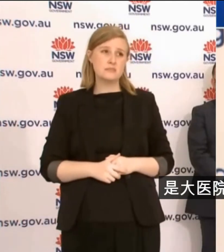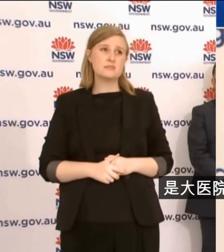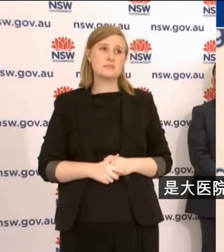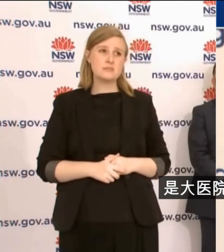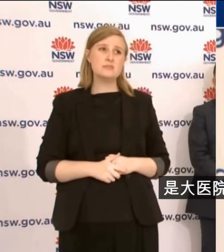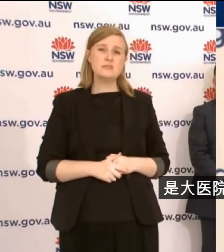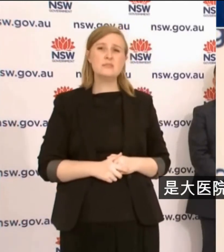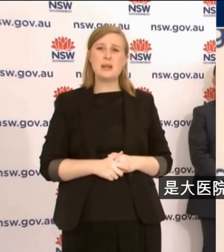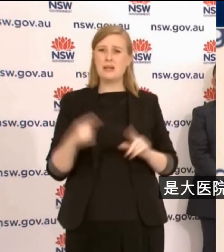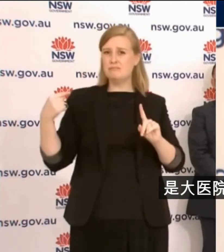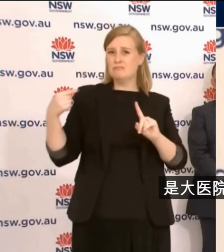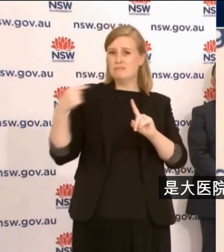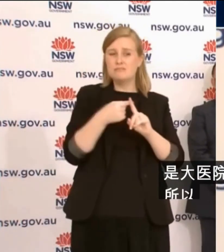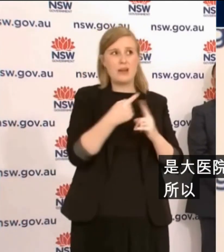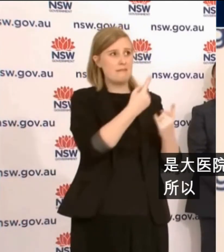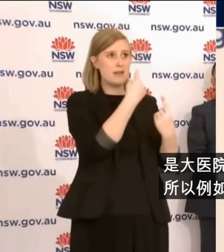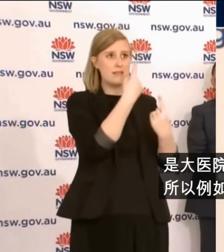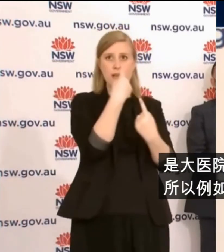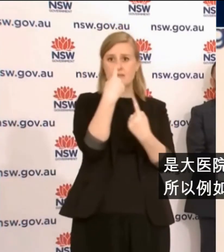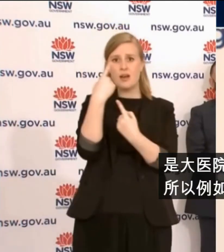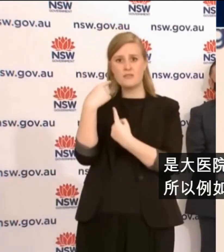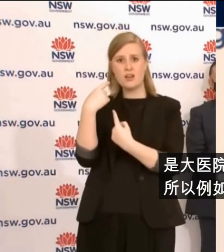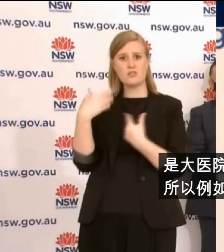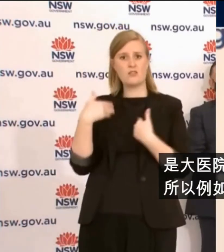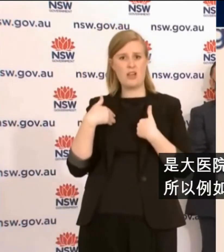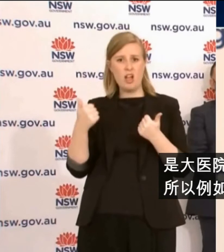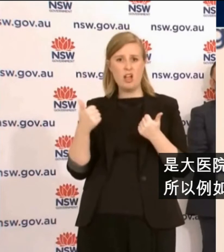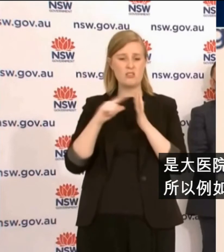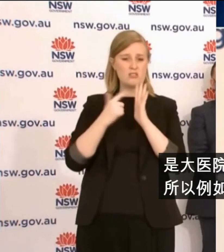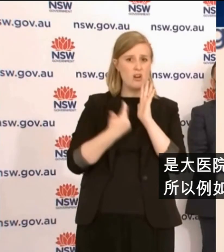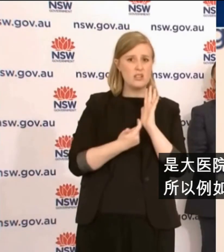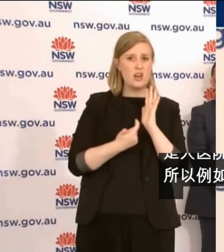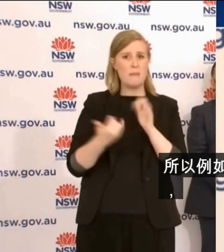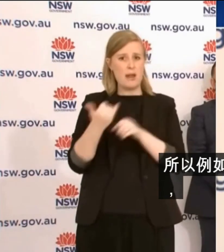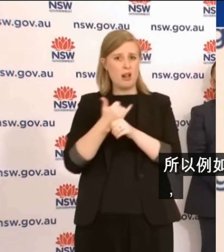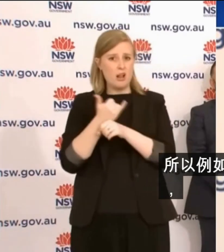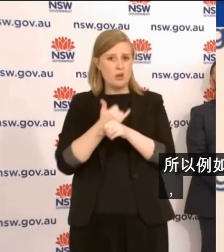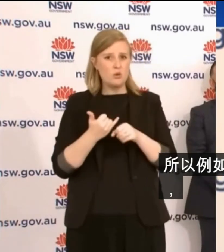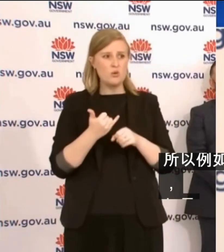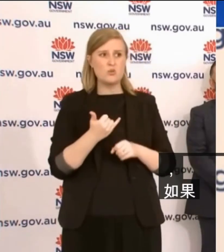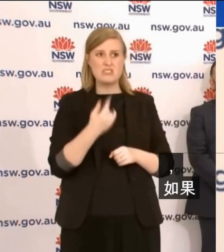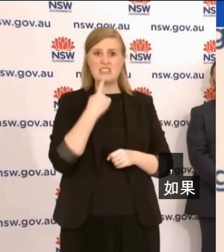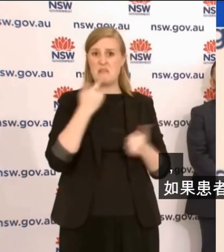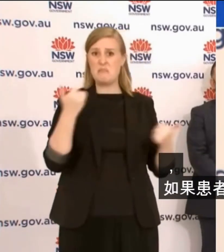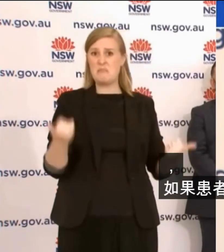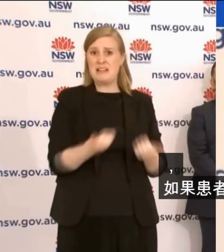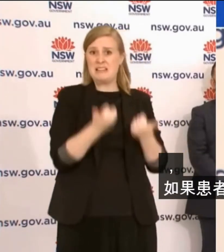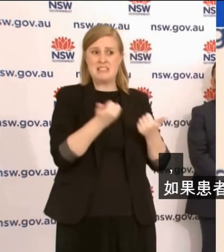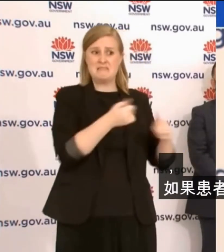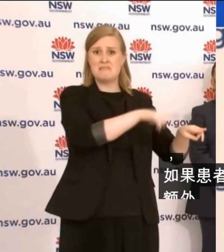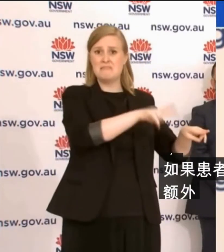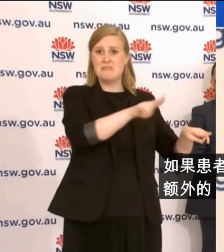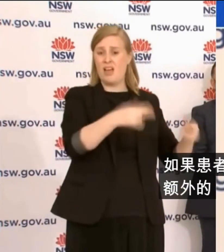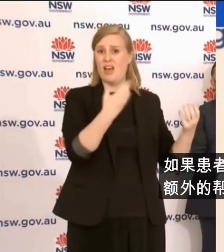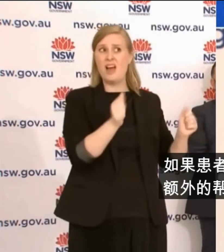in the major hospitals, so for example Dubbo and Orange, and if patients really are